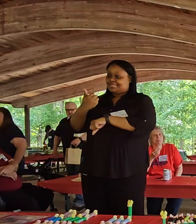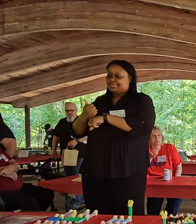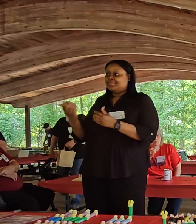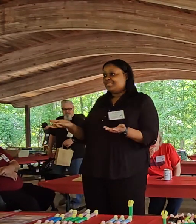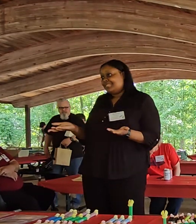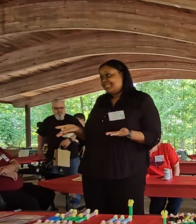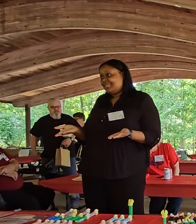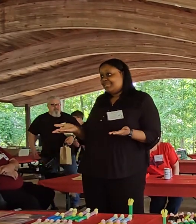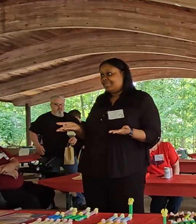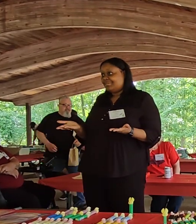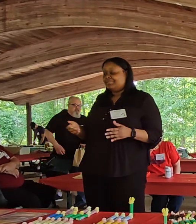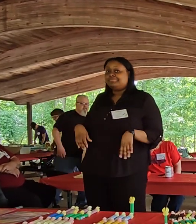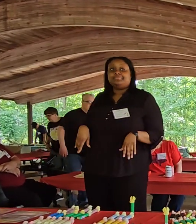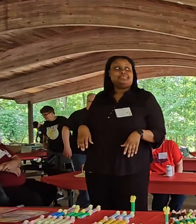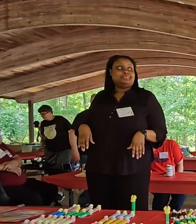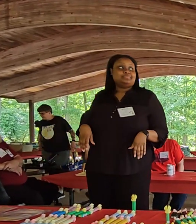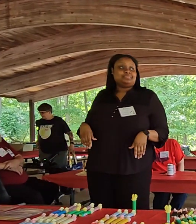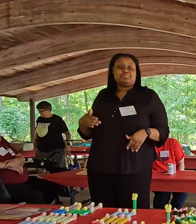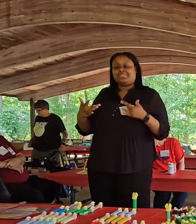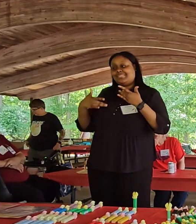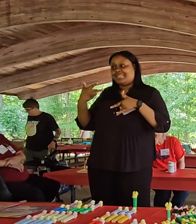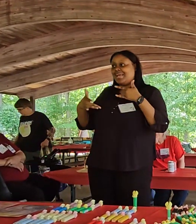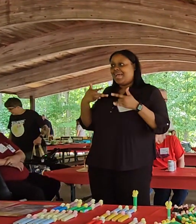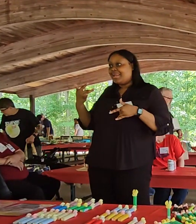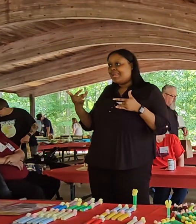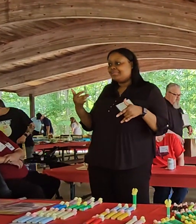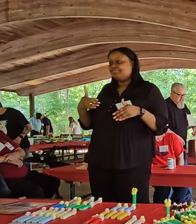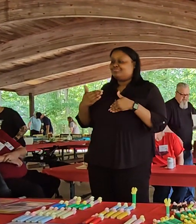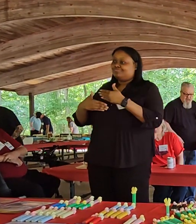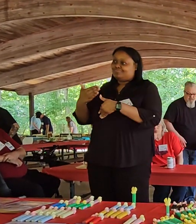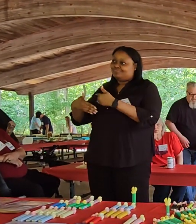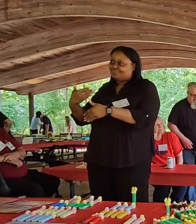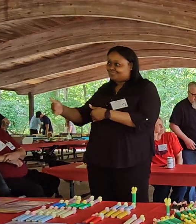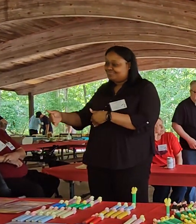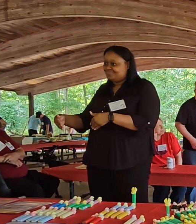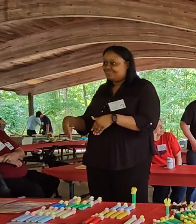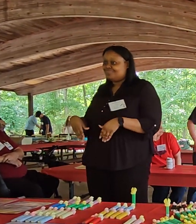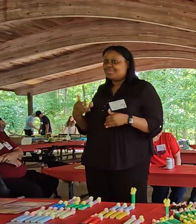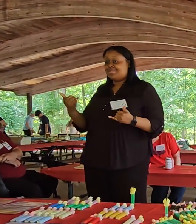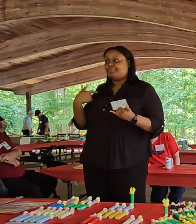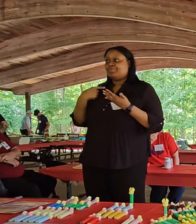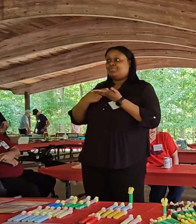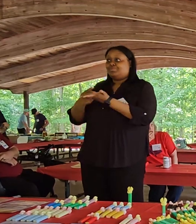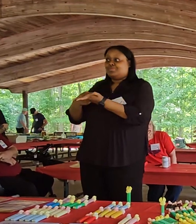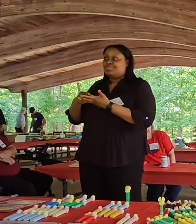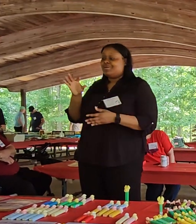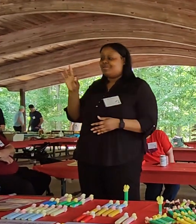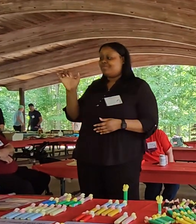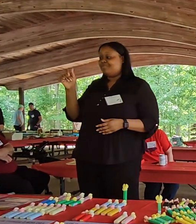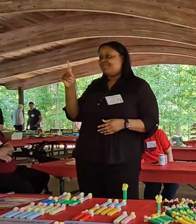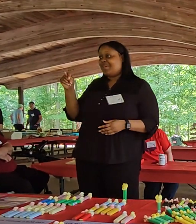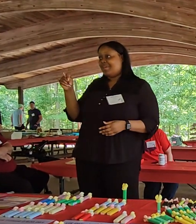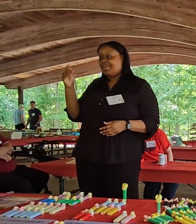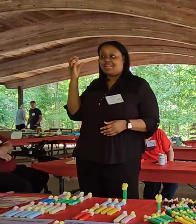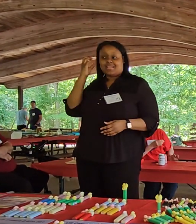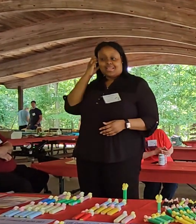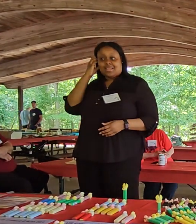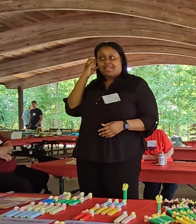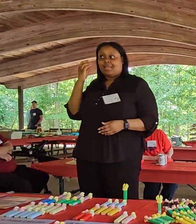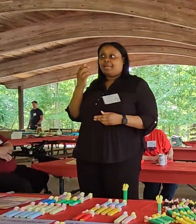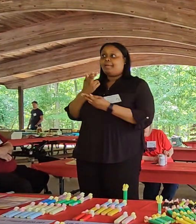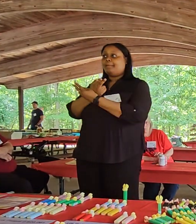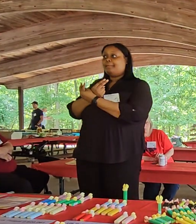pretty exciting that things are continuing to grow, which is really cool. I'm going to talk today about fat-eared bunnies, which is also known as